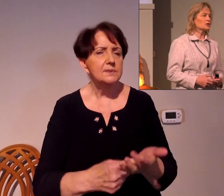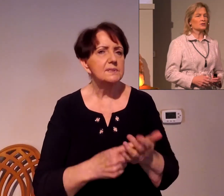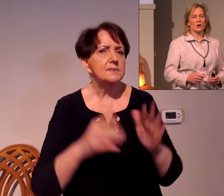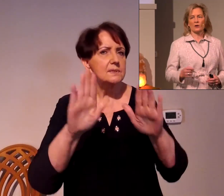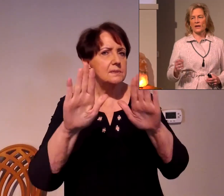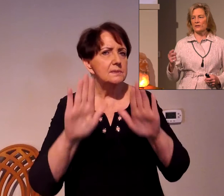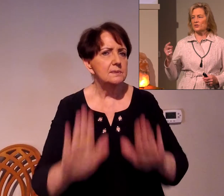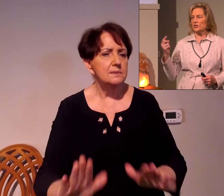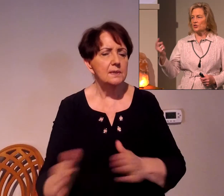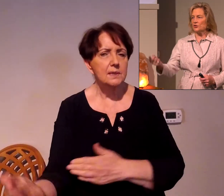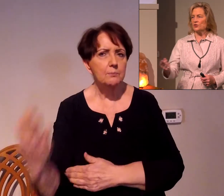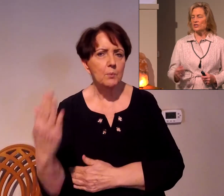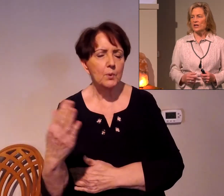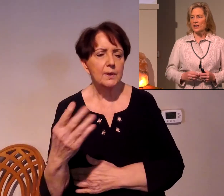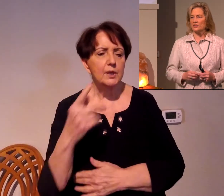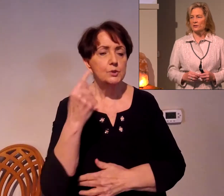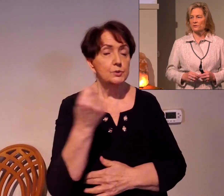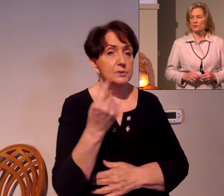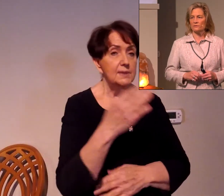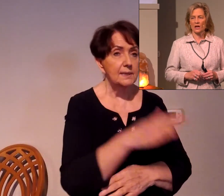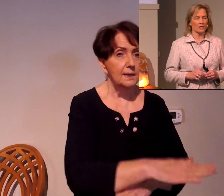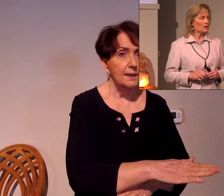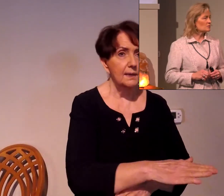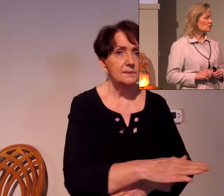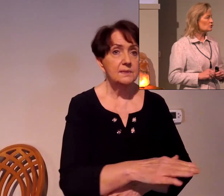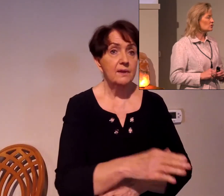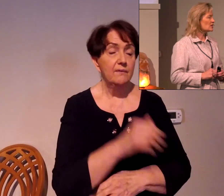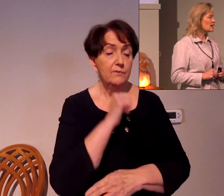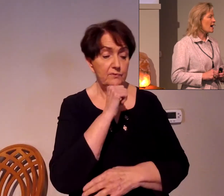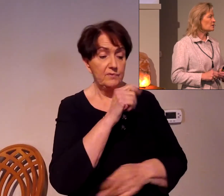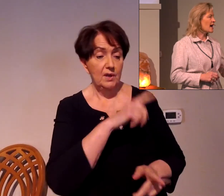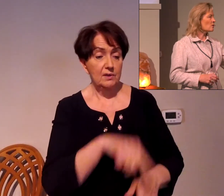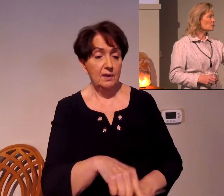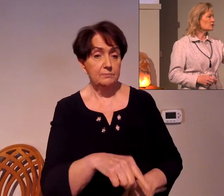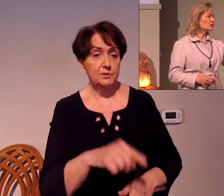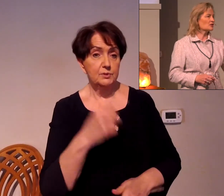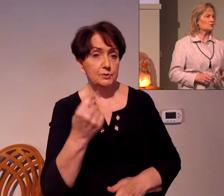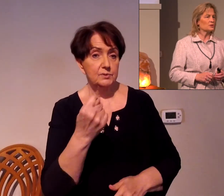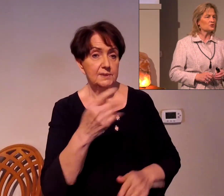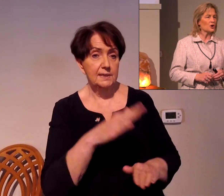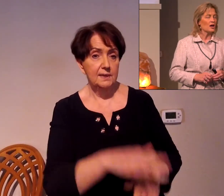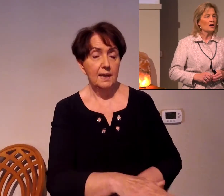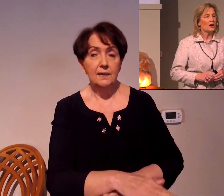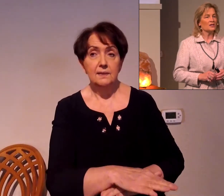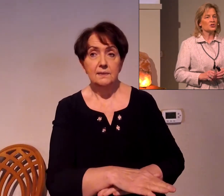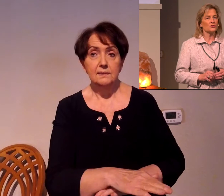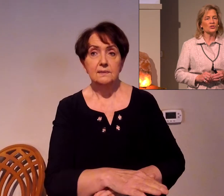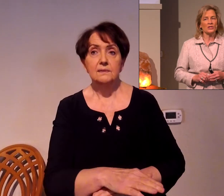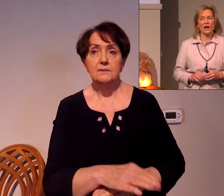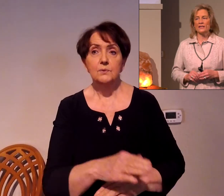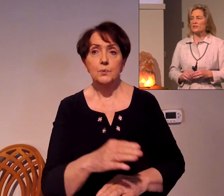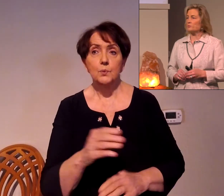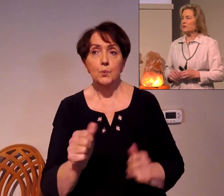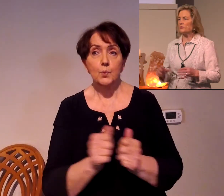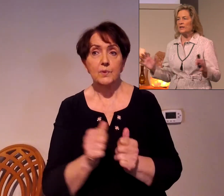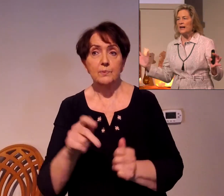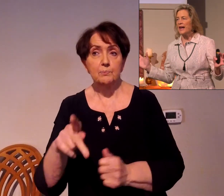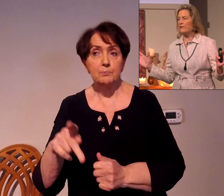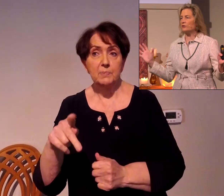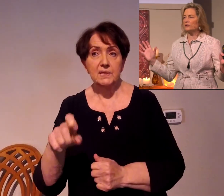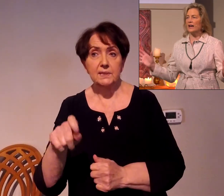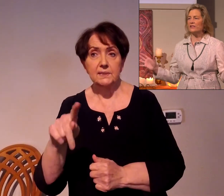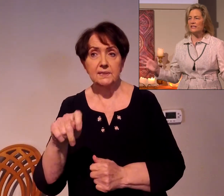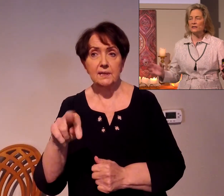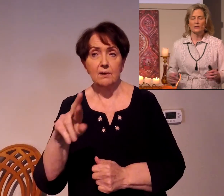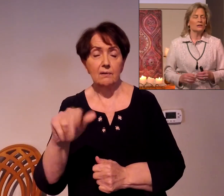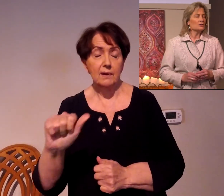mornings. We're going to talk about this on Tuesday nights. If you have not come to the happy hour with Dr. Petra on Tuesday nights, the people that